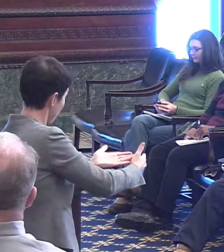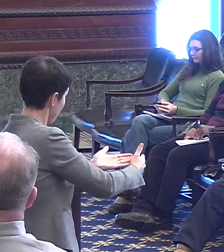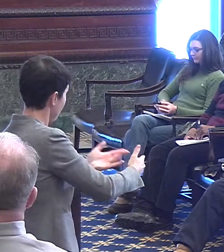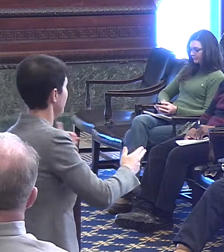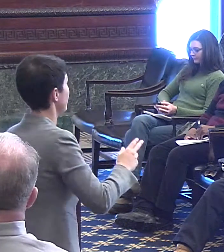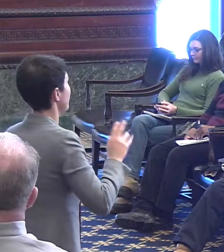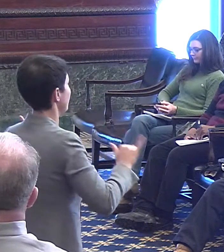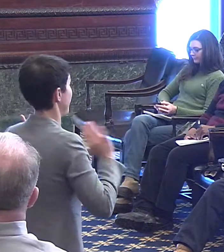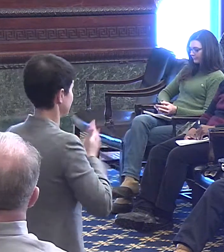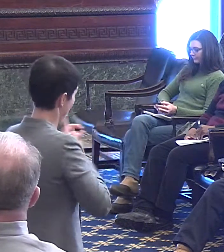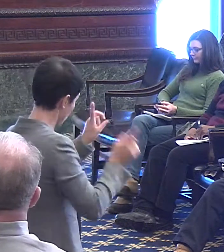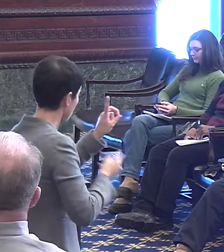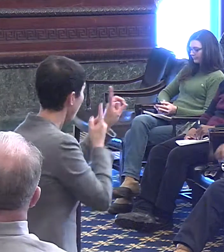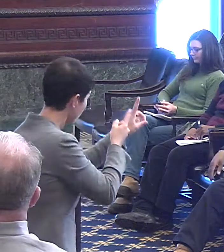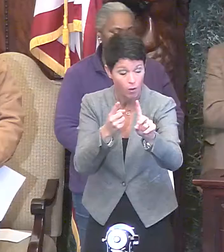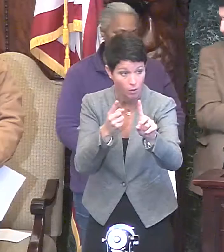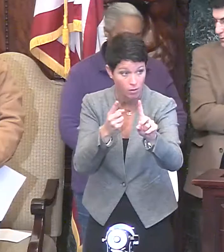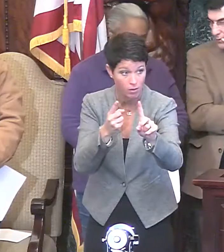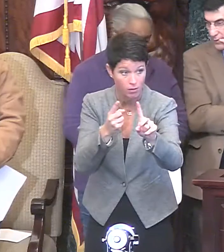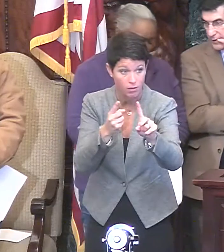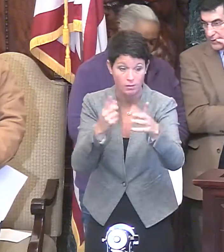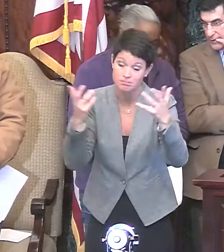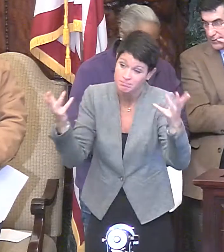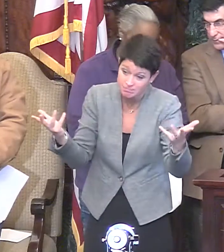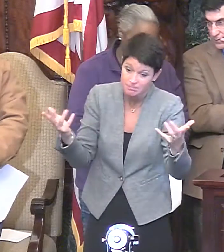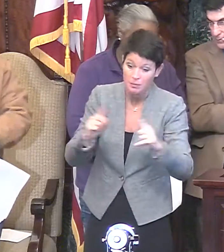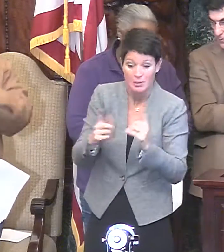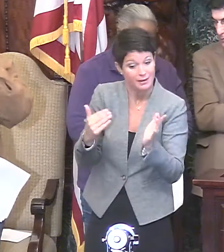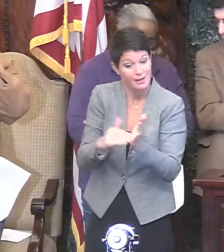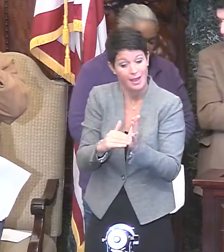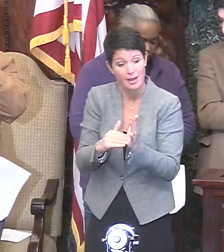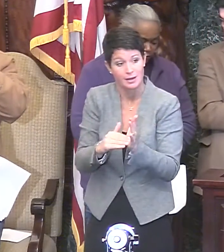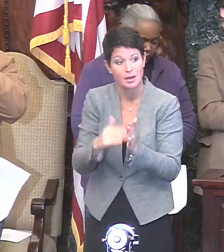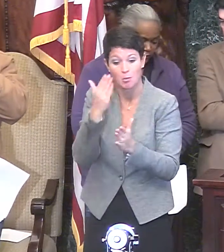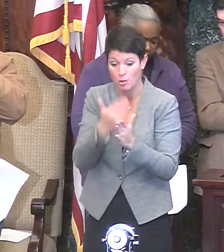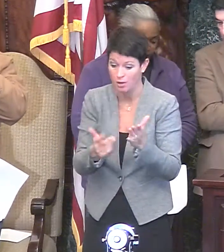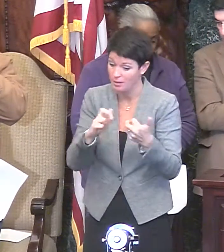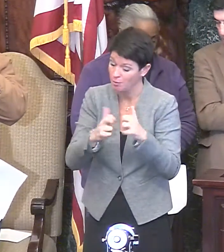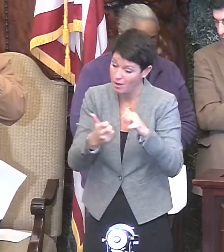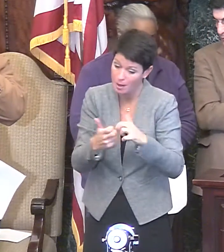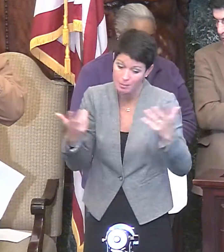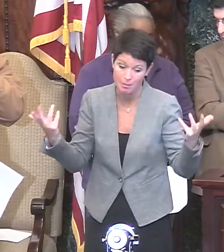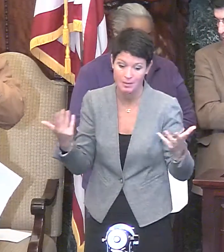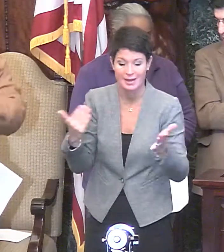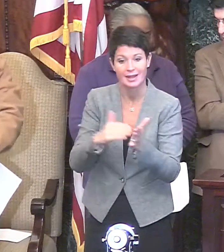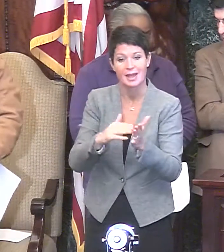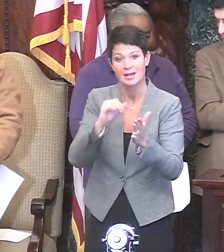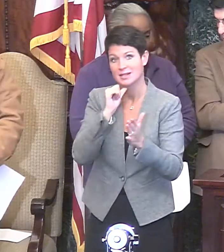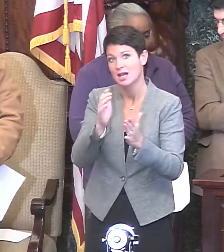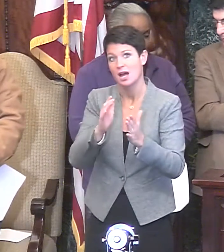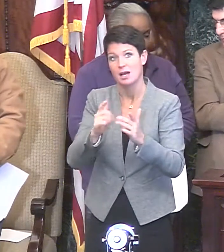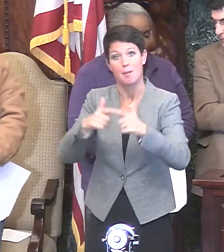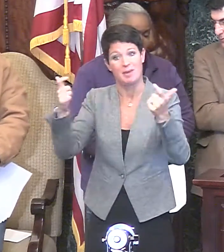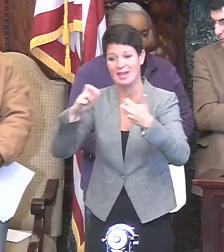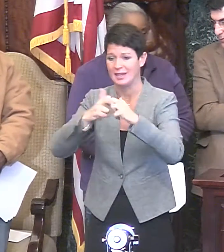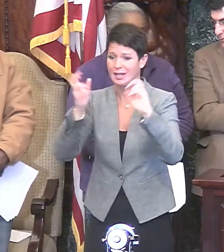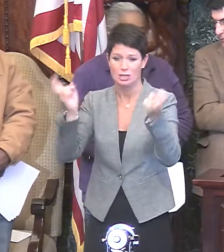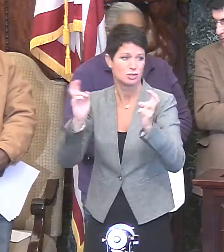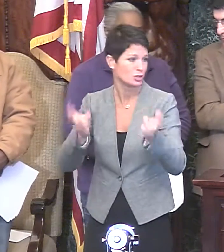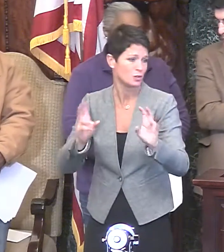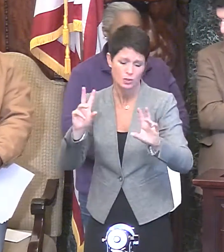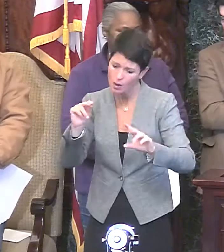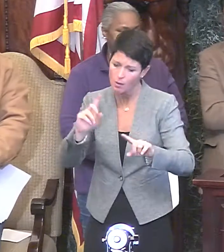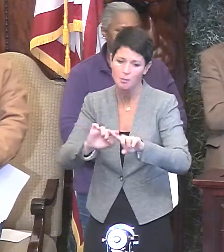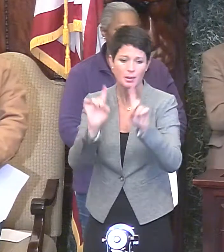That is our goal, but I mean there's some, and again, part of the problem, and this is not overall a major issue all